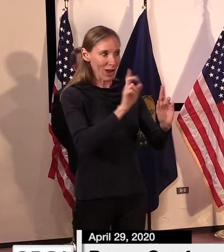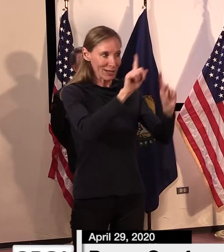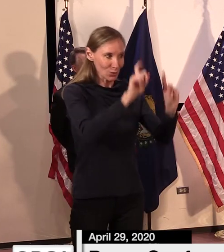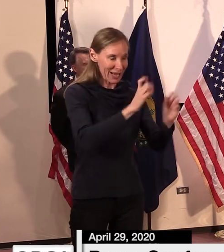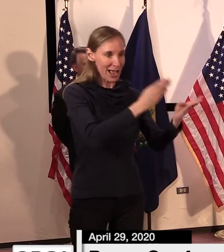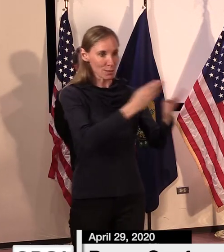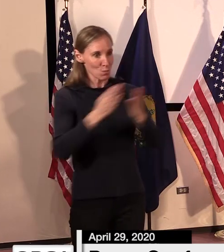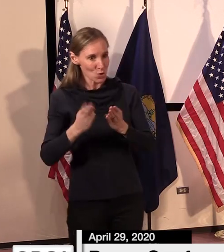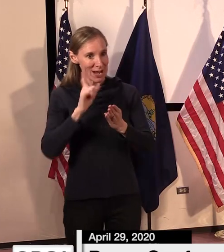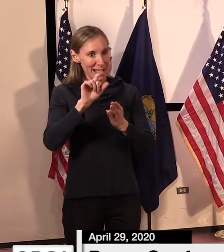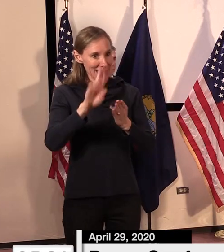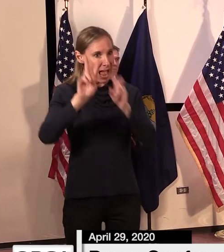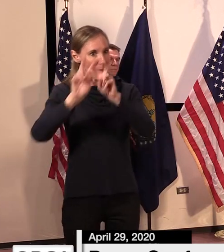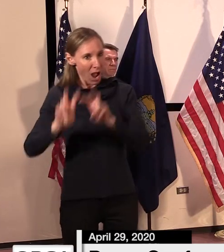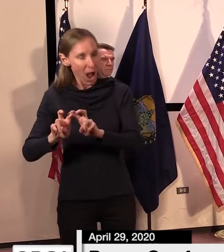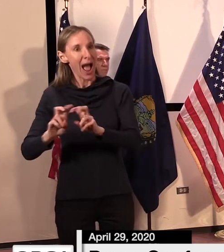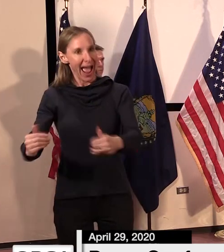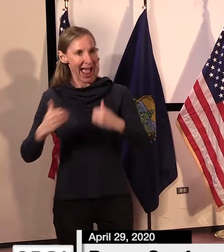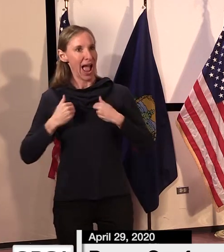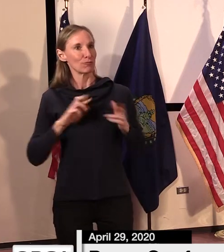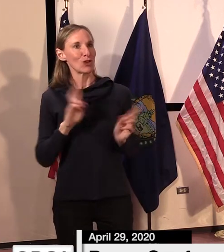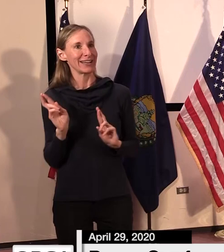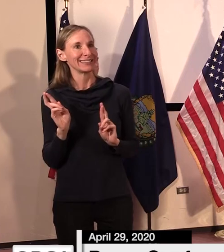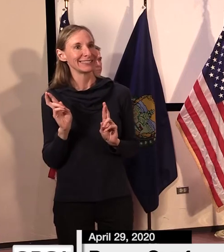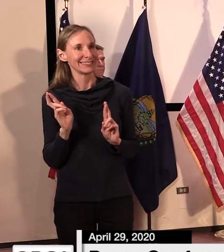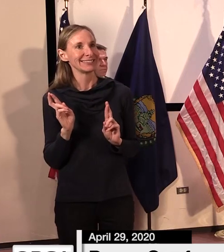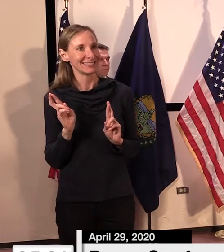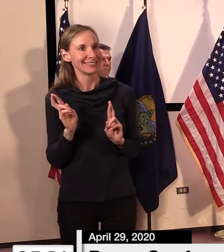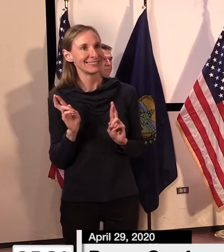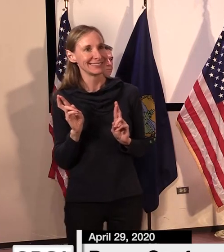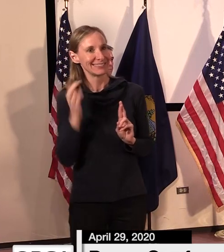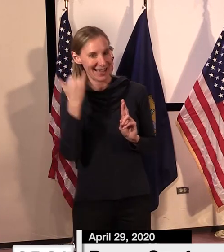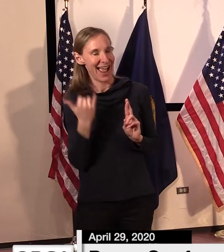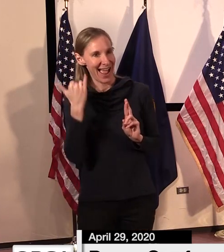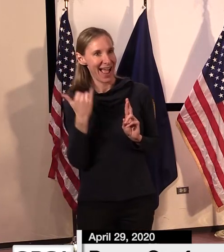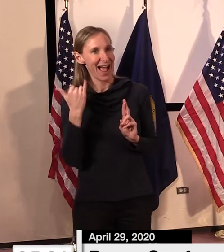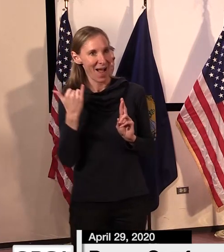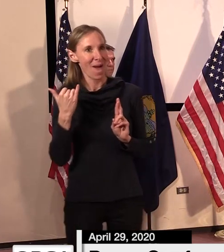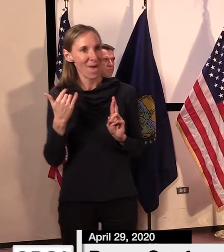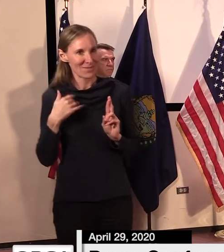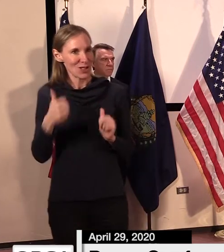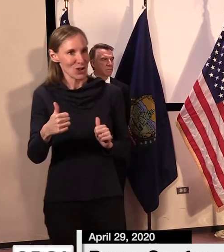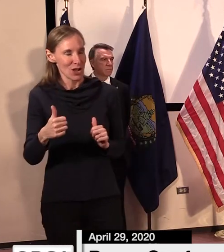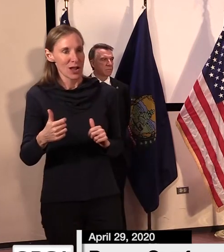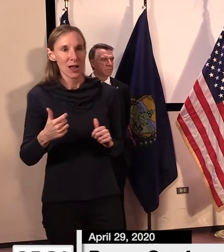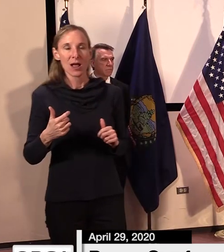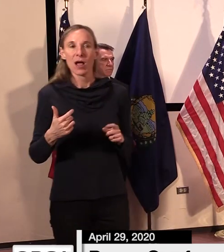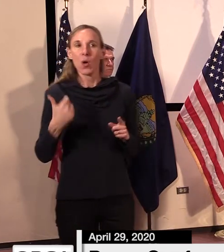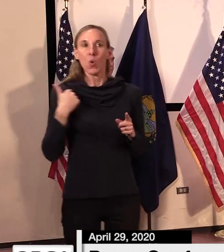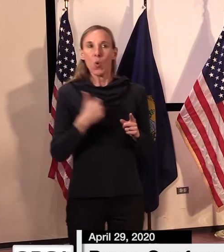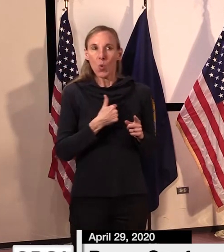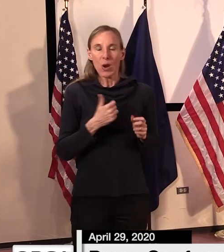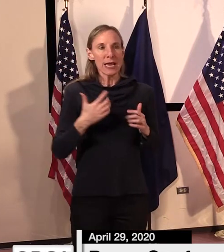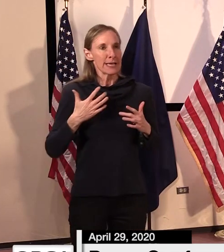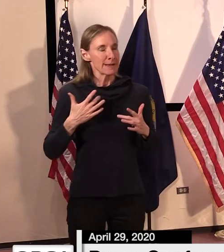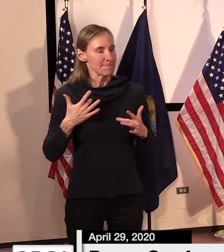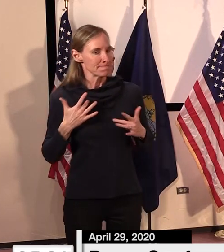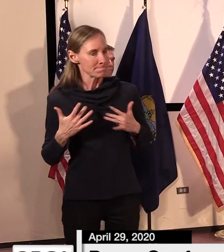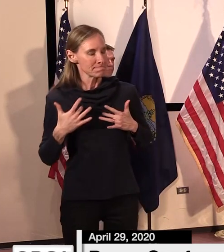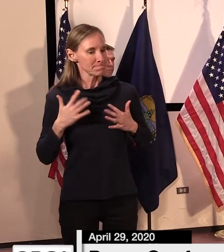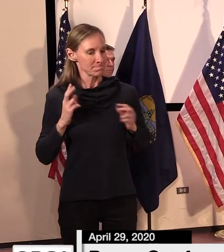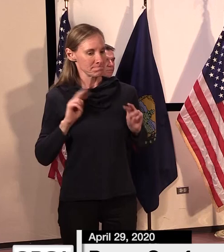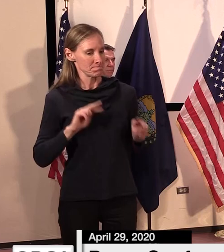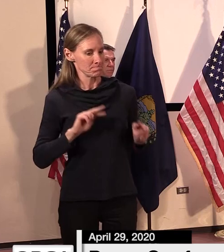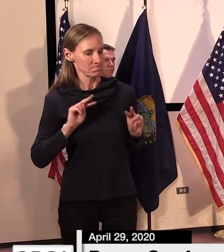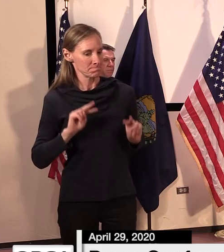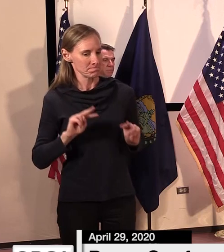But we're always challenged by this, and it sort of goes, if you've been burned once, you're always conscious of something.